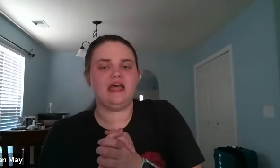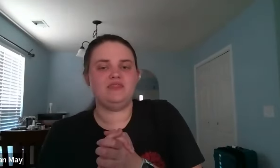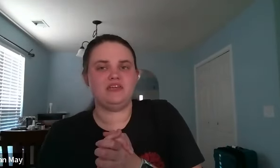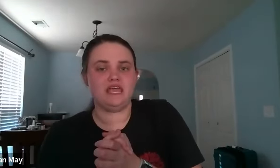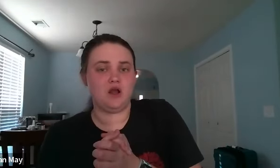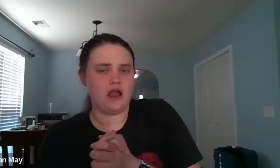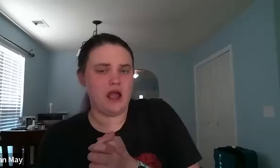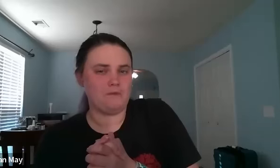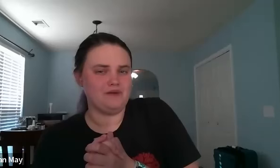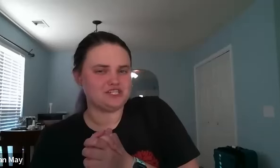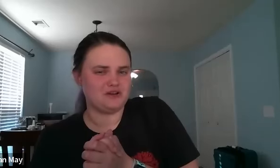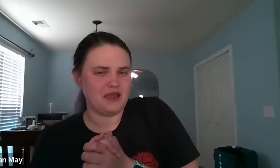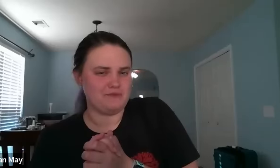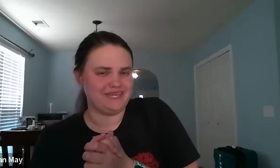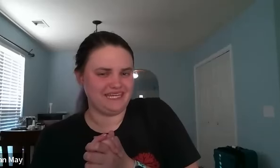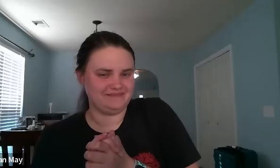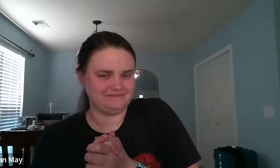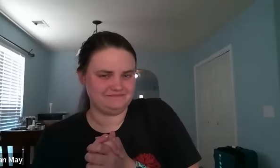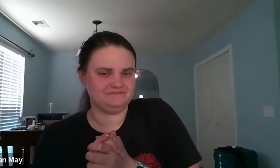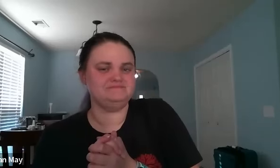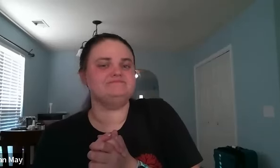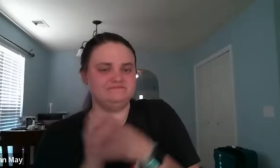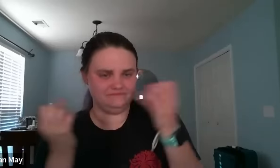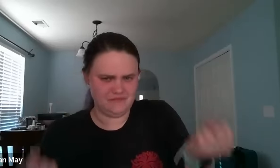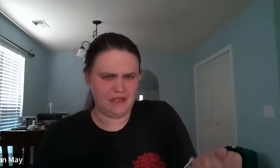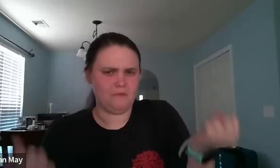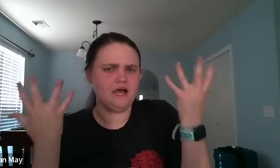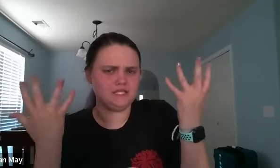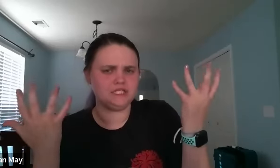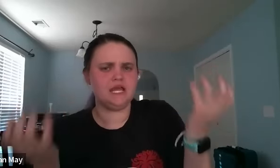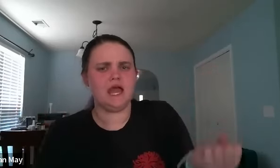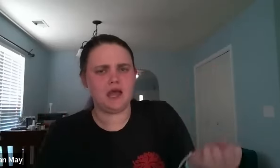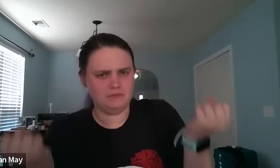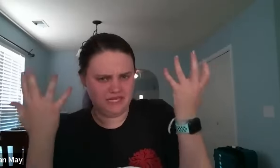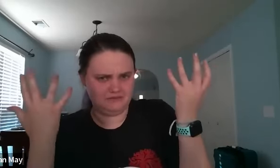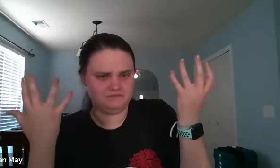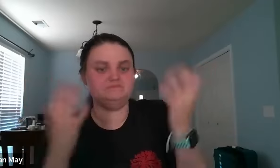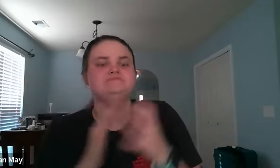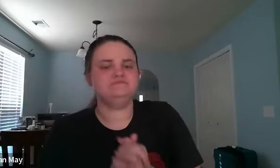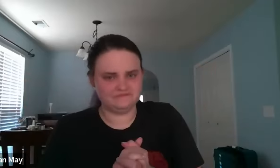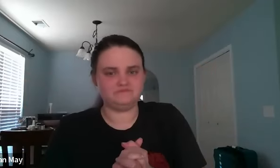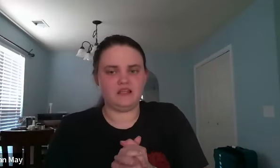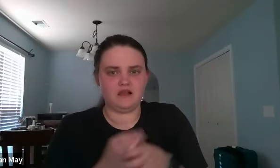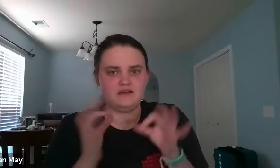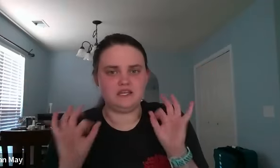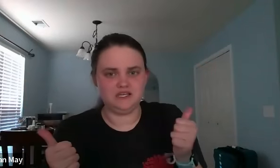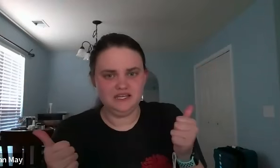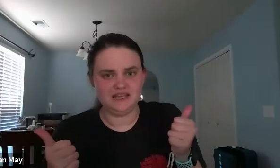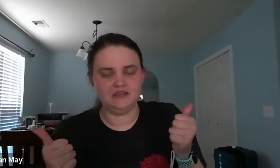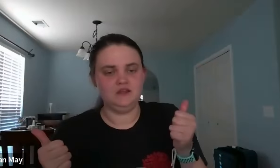And then our how much or how many. How much, how many. All right, good.